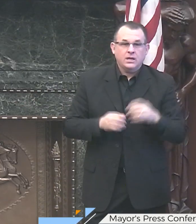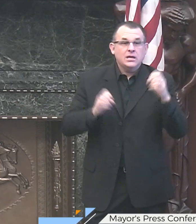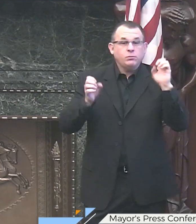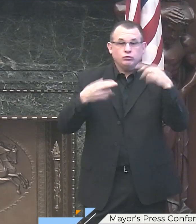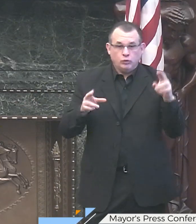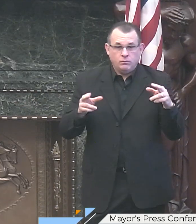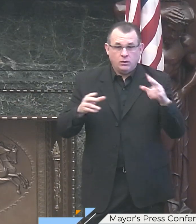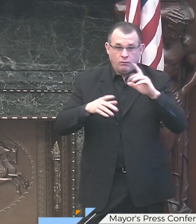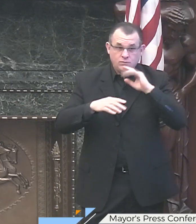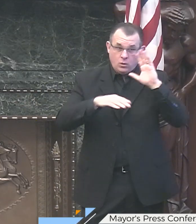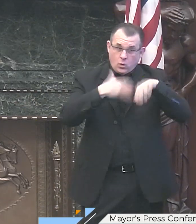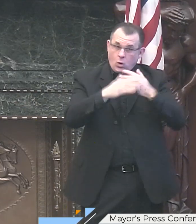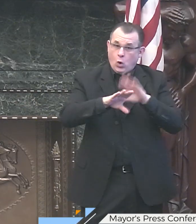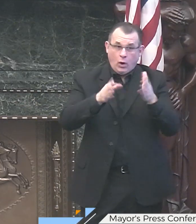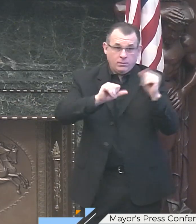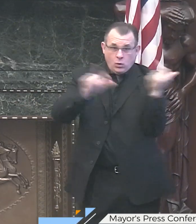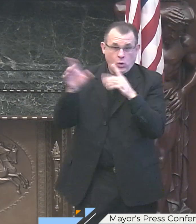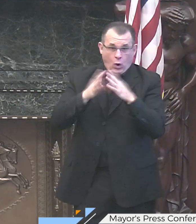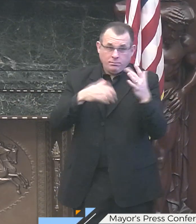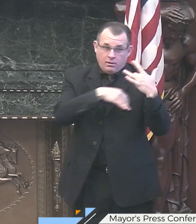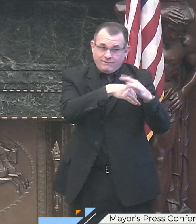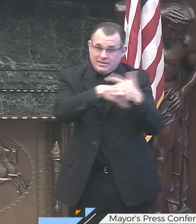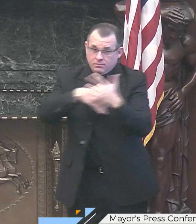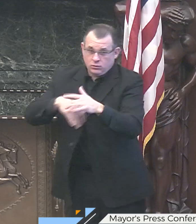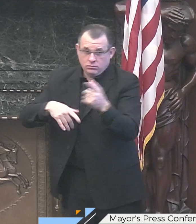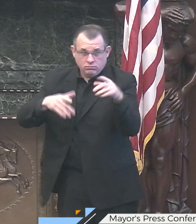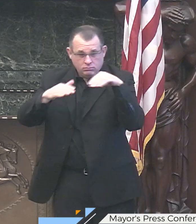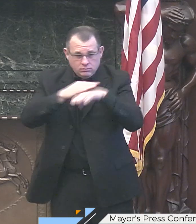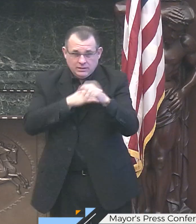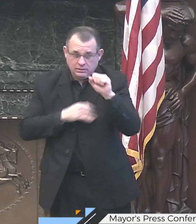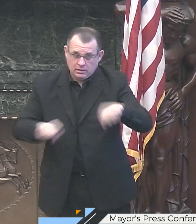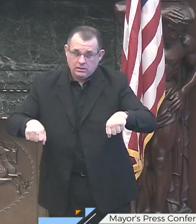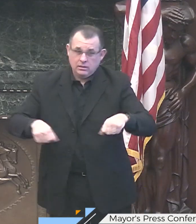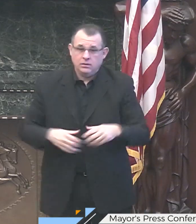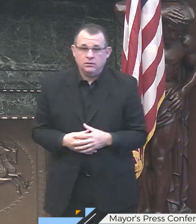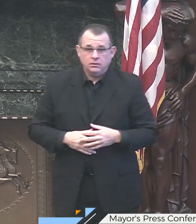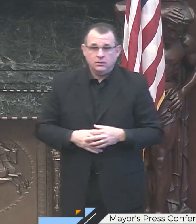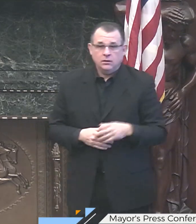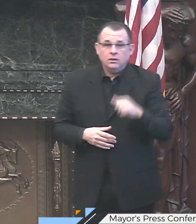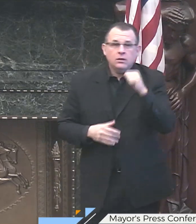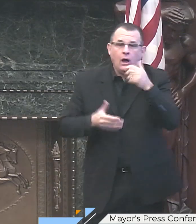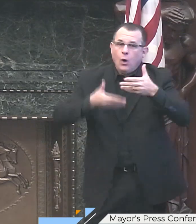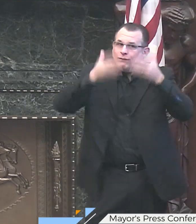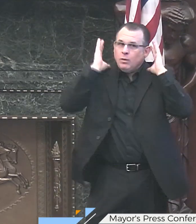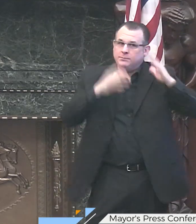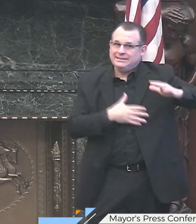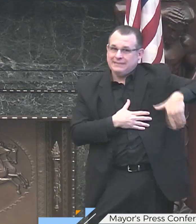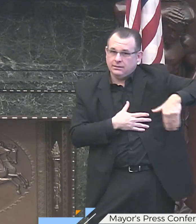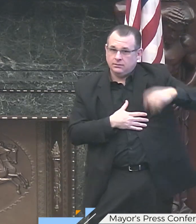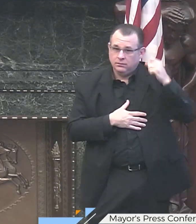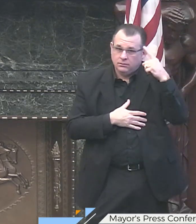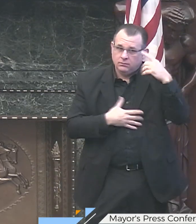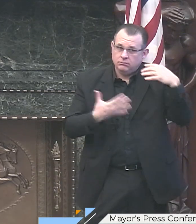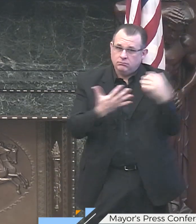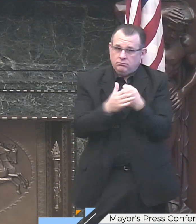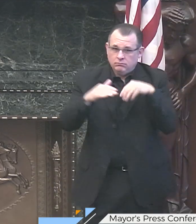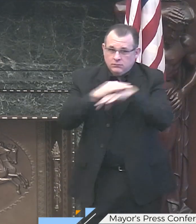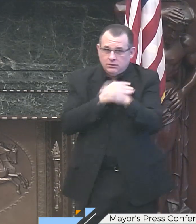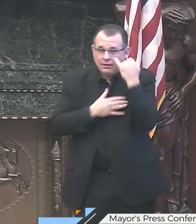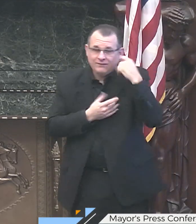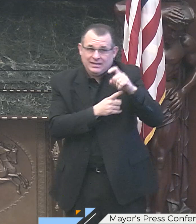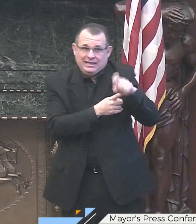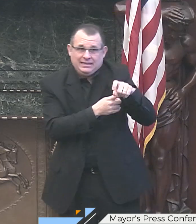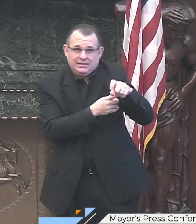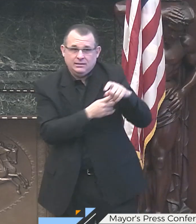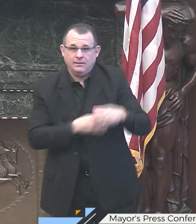They're available, accessible to you. They're not overloaded with cases at this point. So everyone who needs it can get medical care.